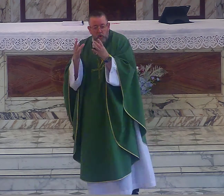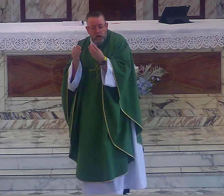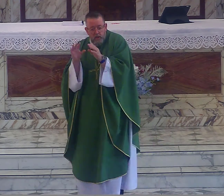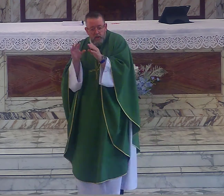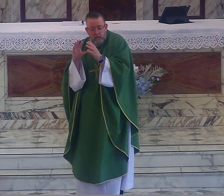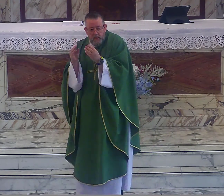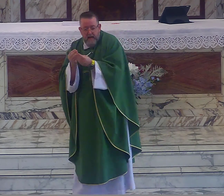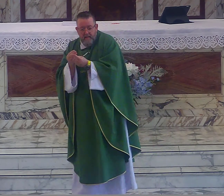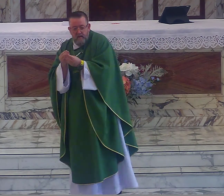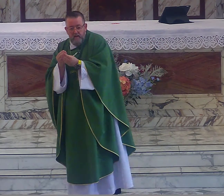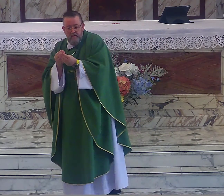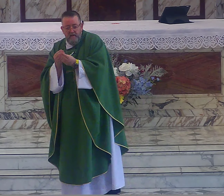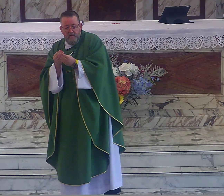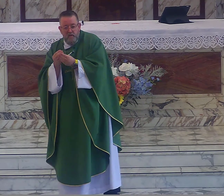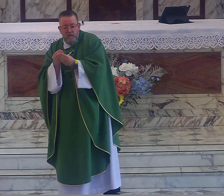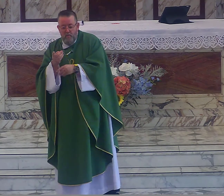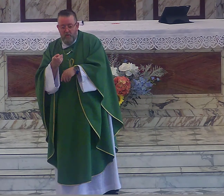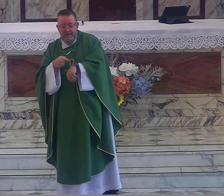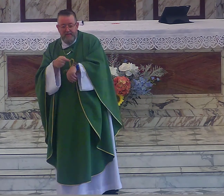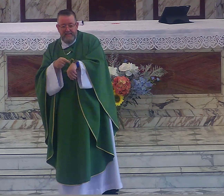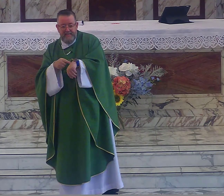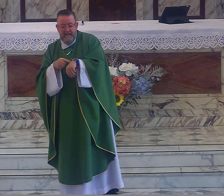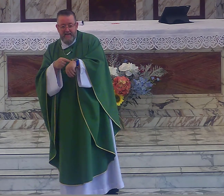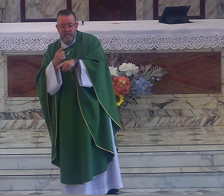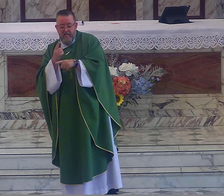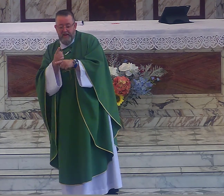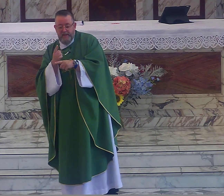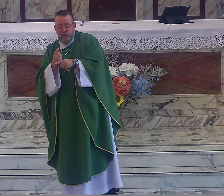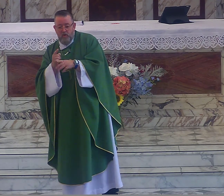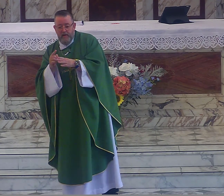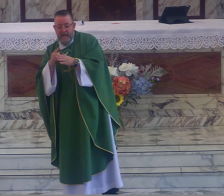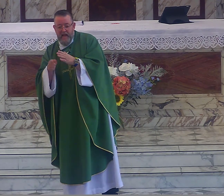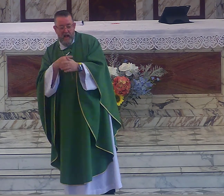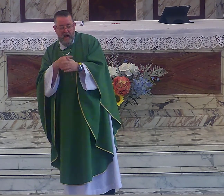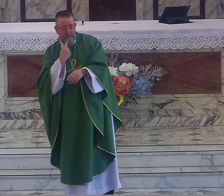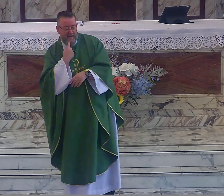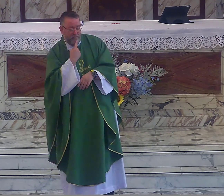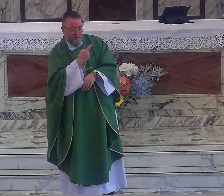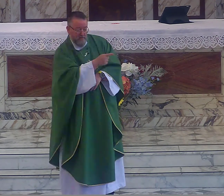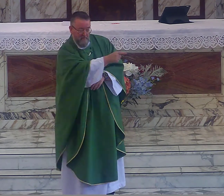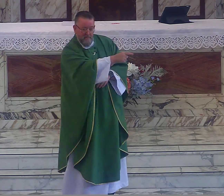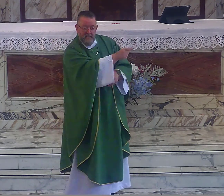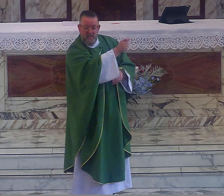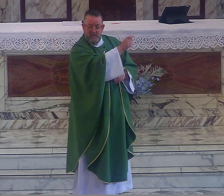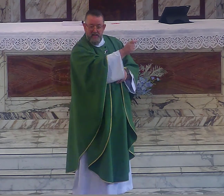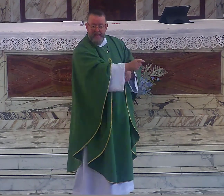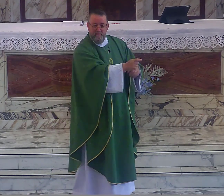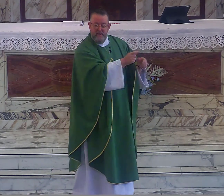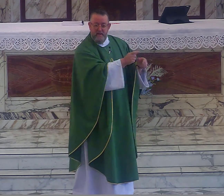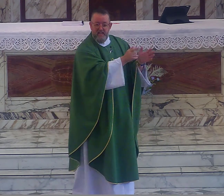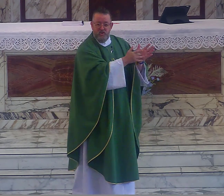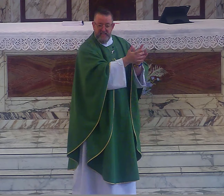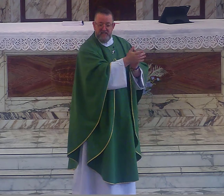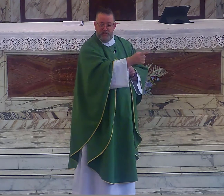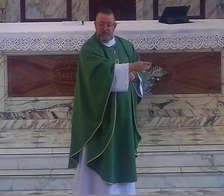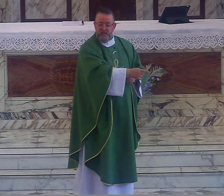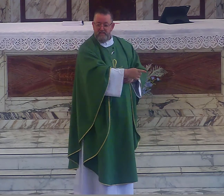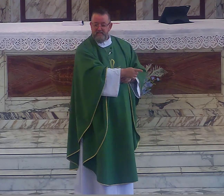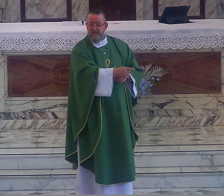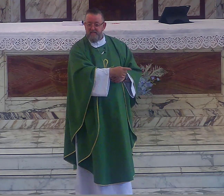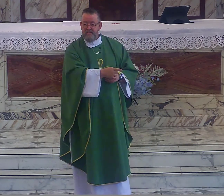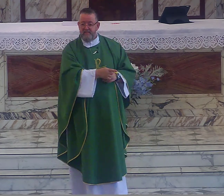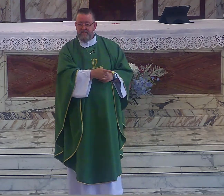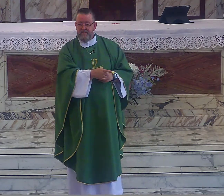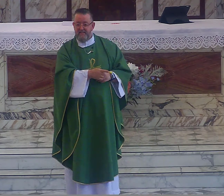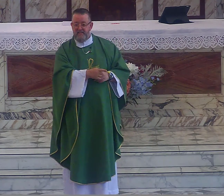people huddled together. But this time they're talking about him, Jesus.